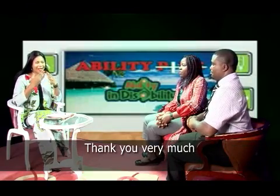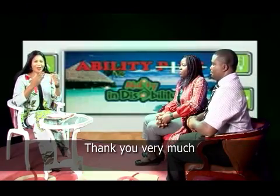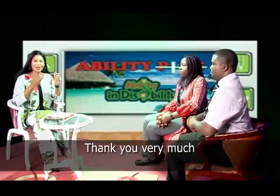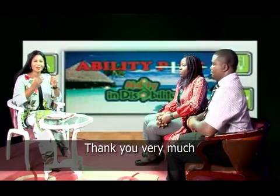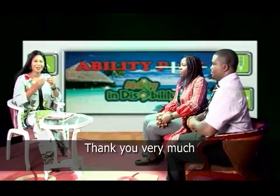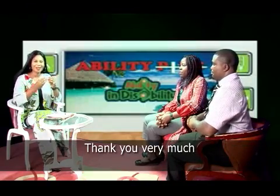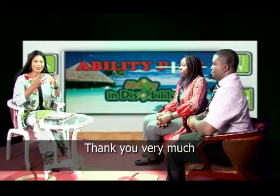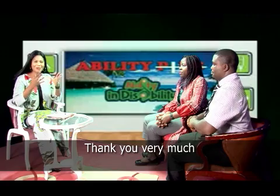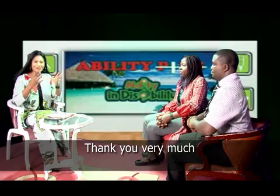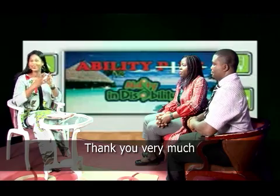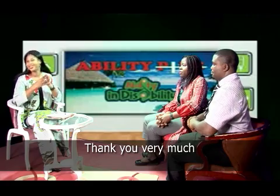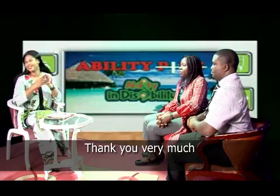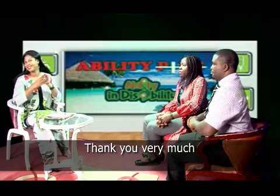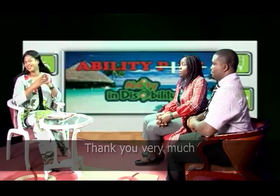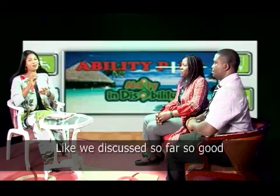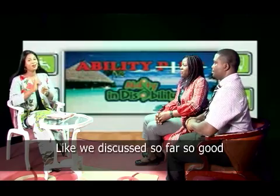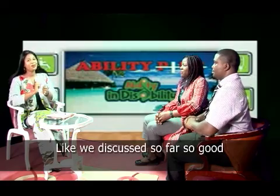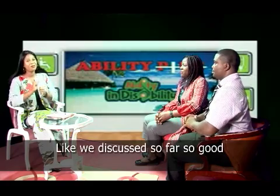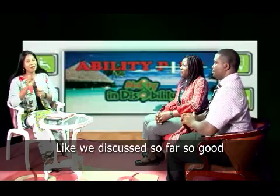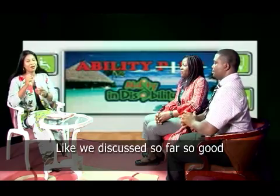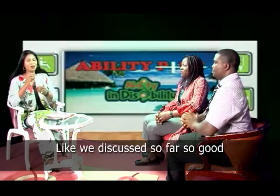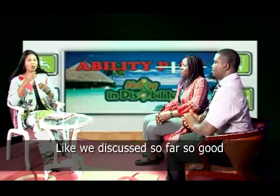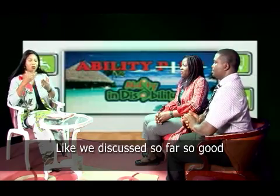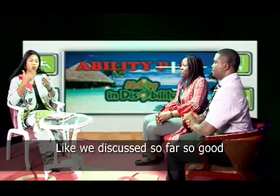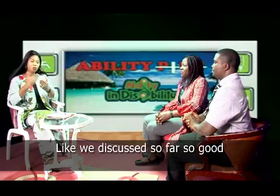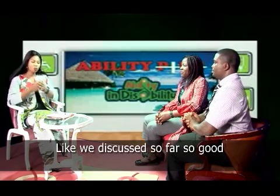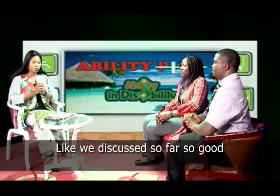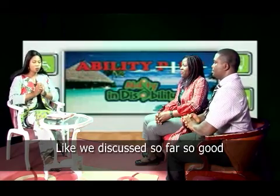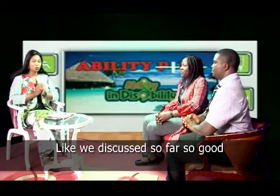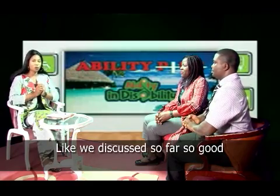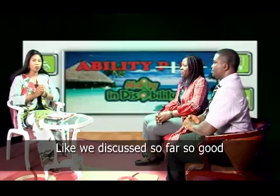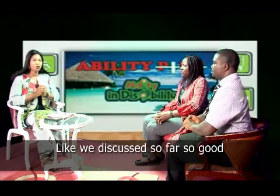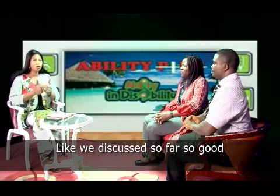Thank you very much. Like we've discussed so far, so good.